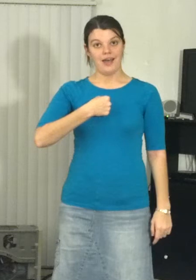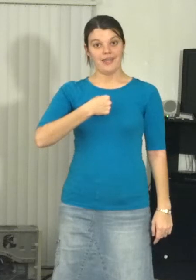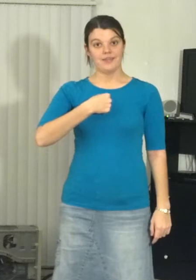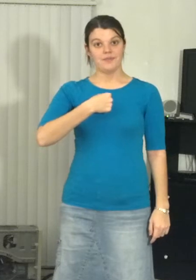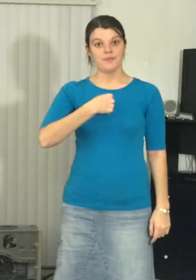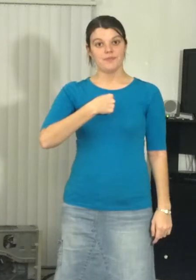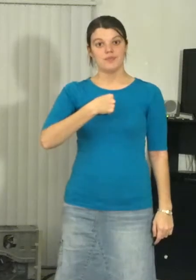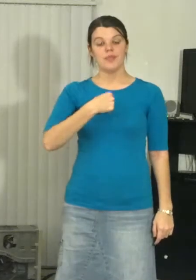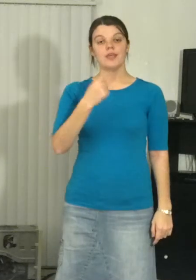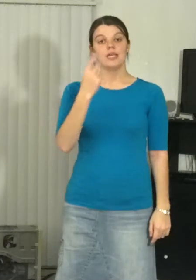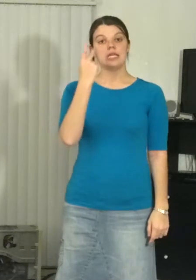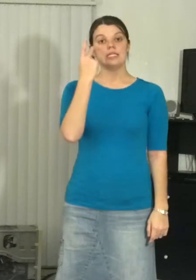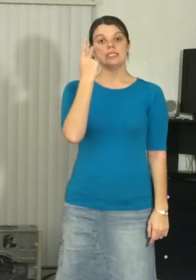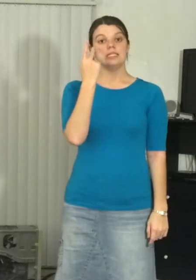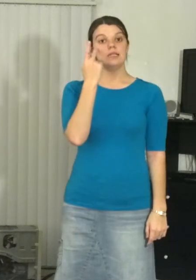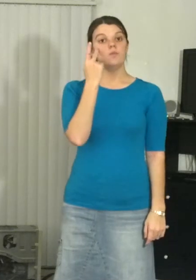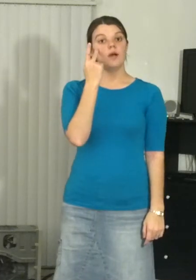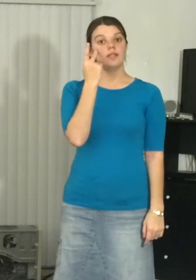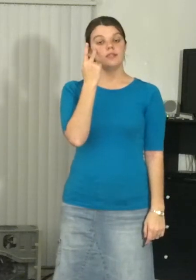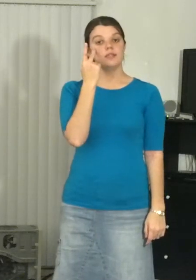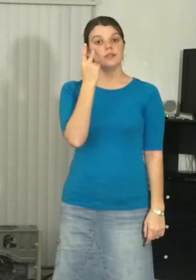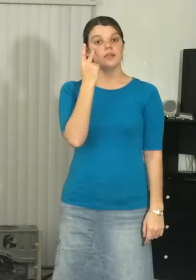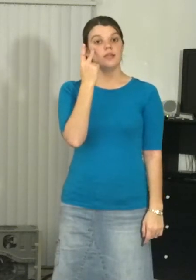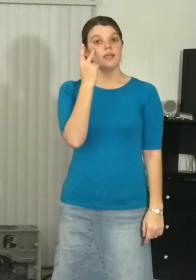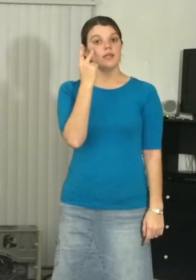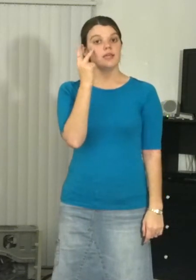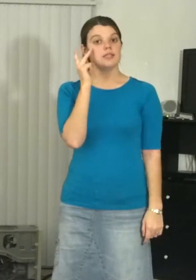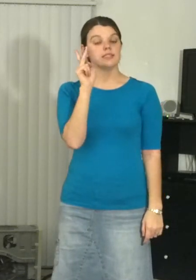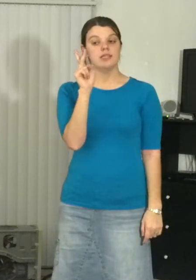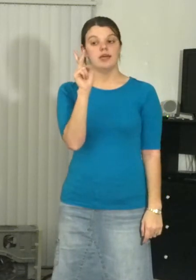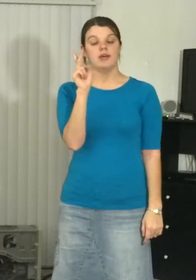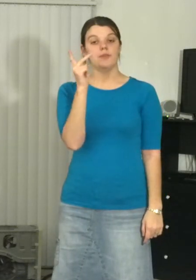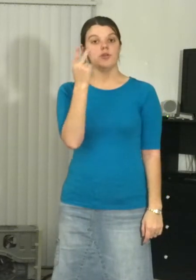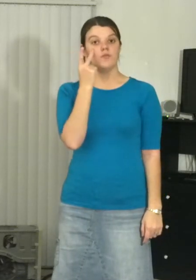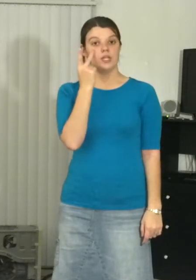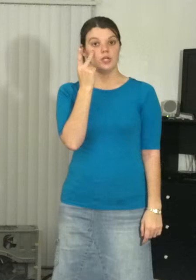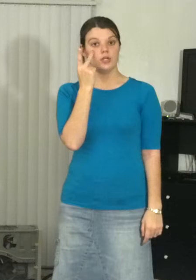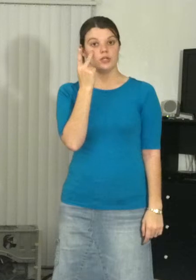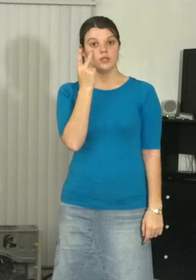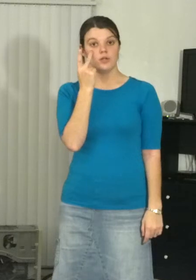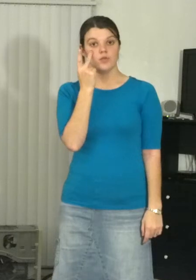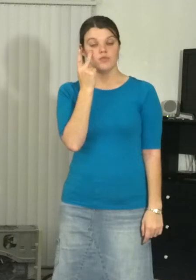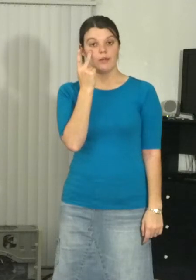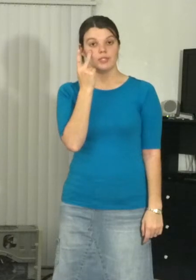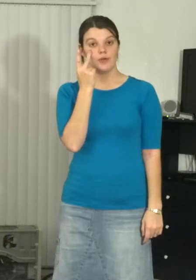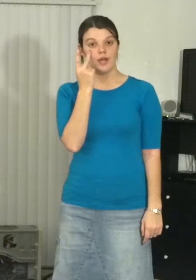I see one is the middle finger right below the